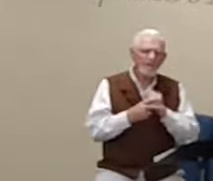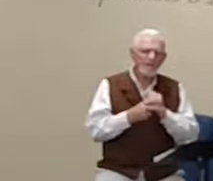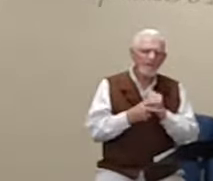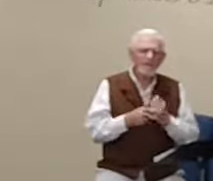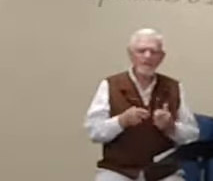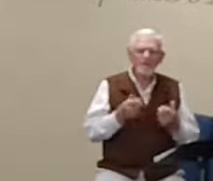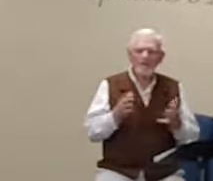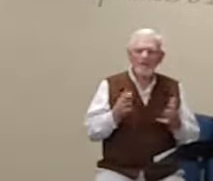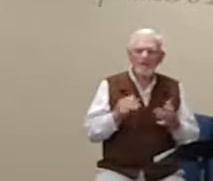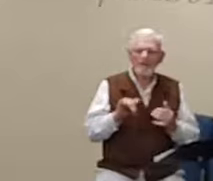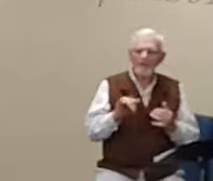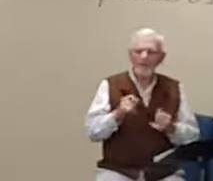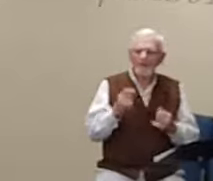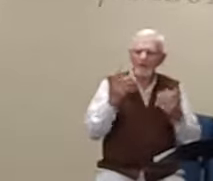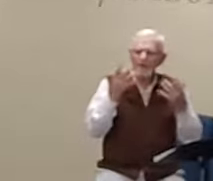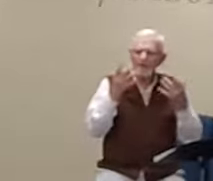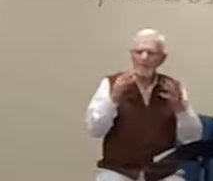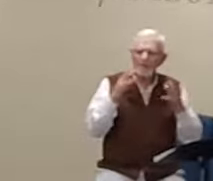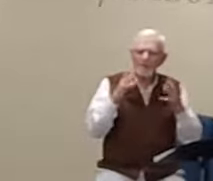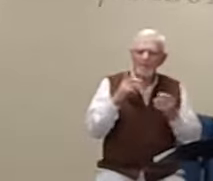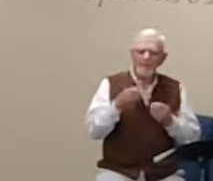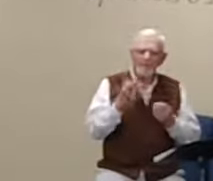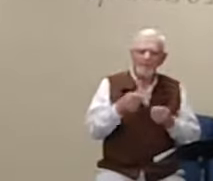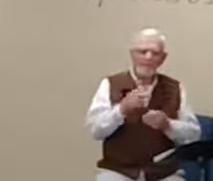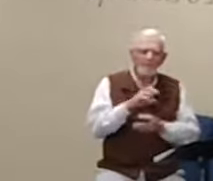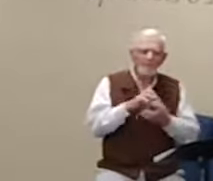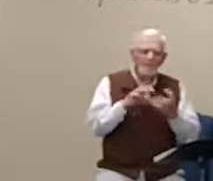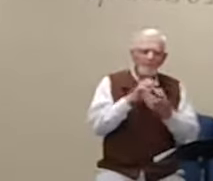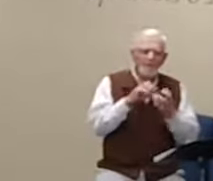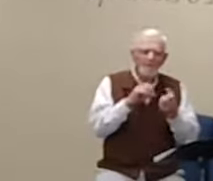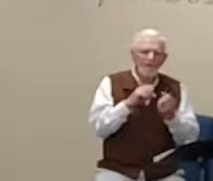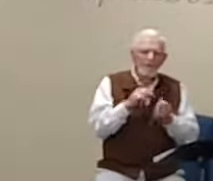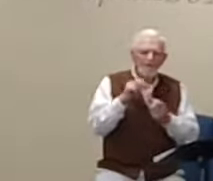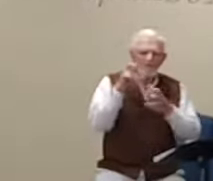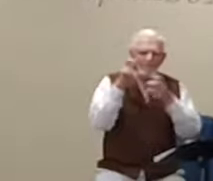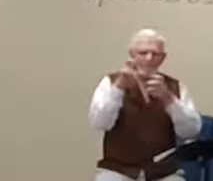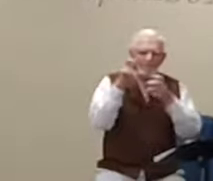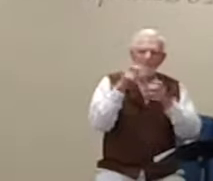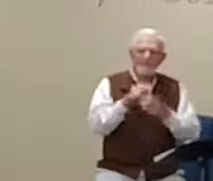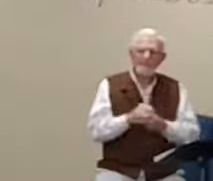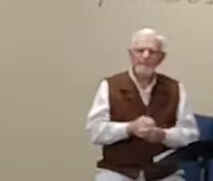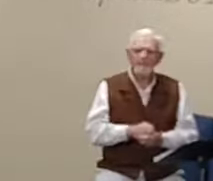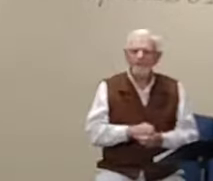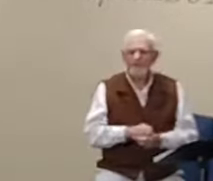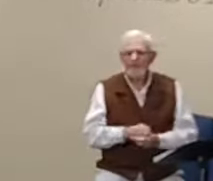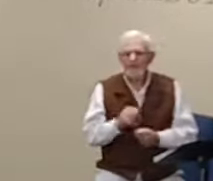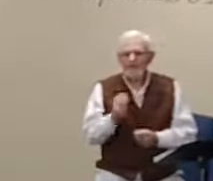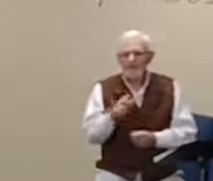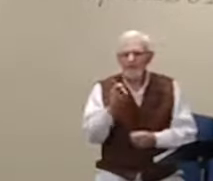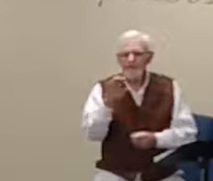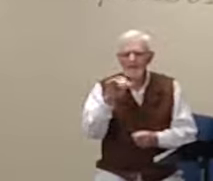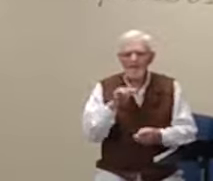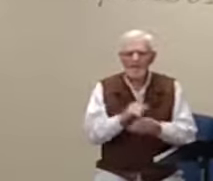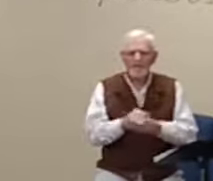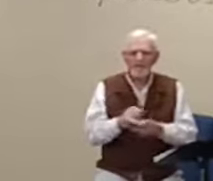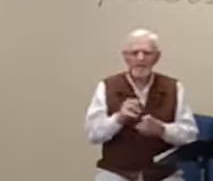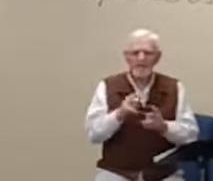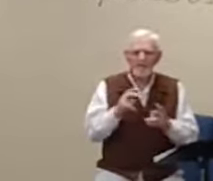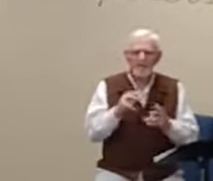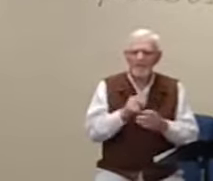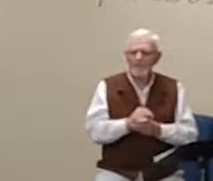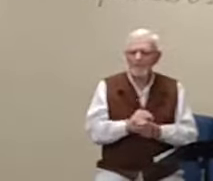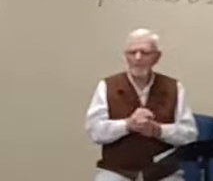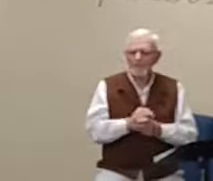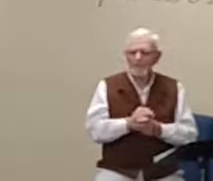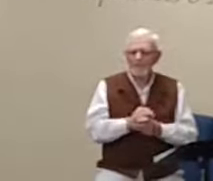it. I didn't know. I was very confused, very wicked. Come to find out, I was just very, very backslidden.